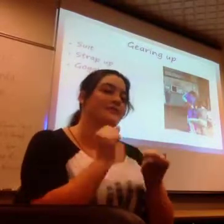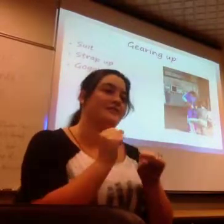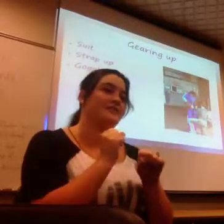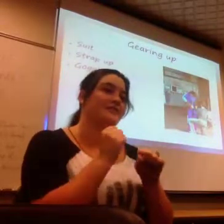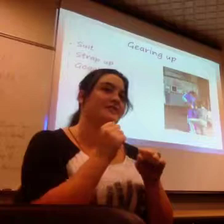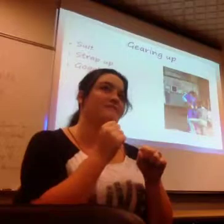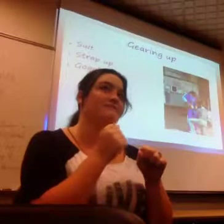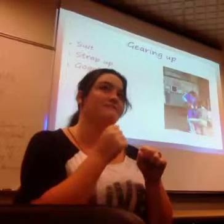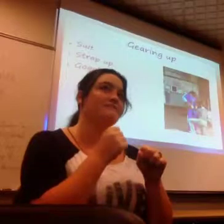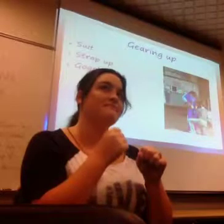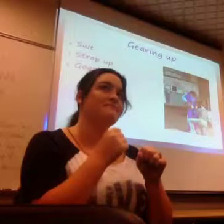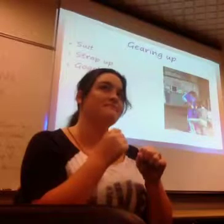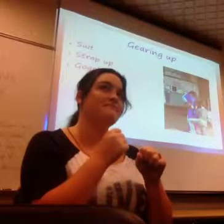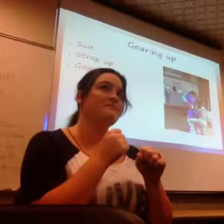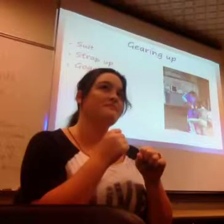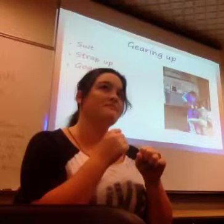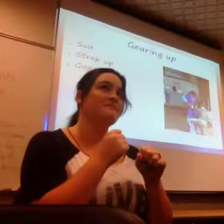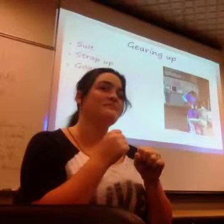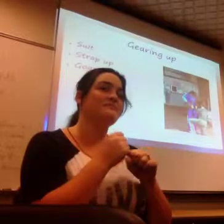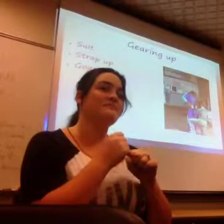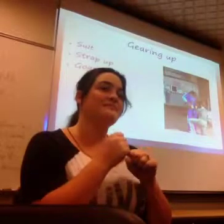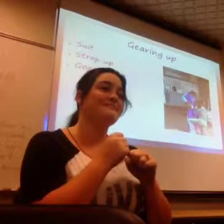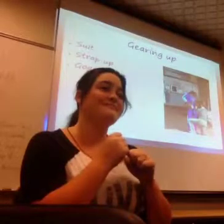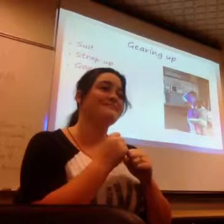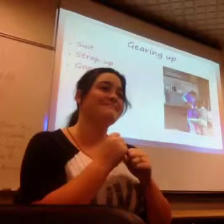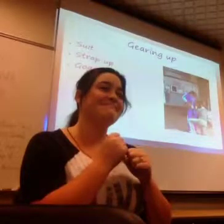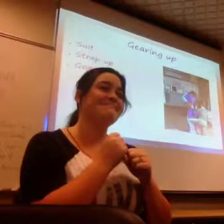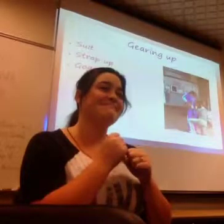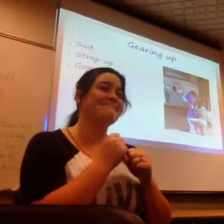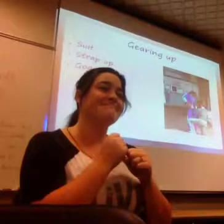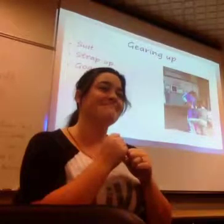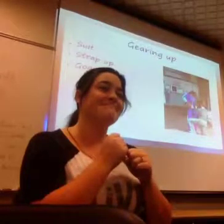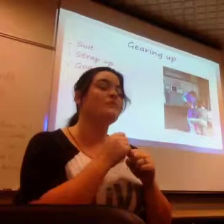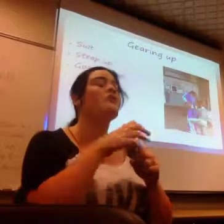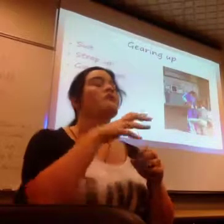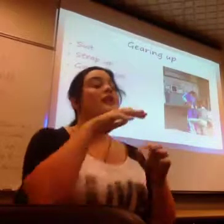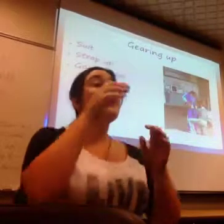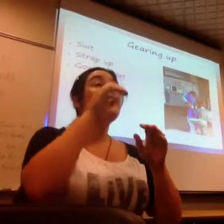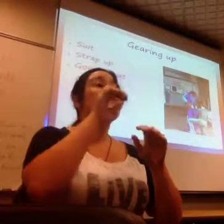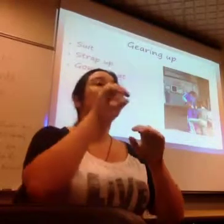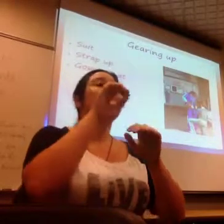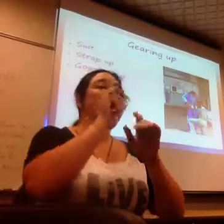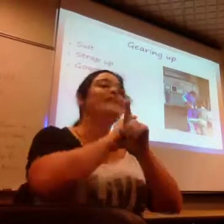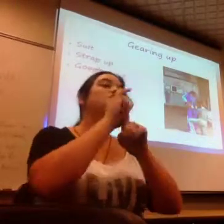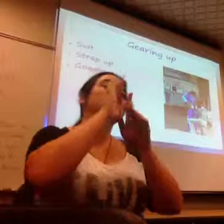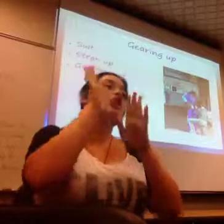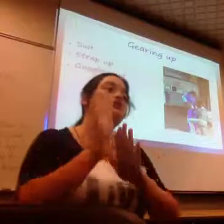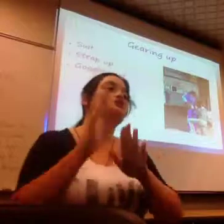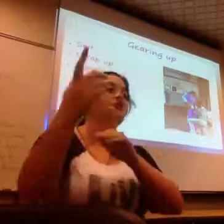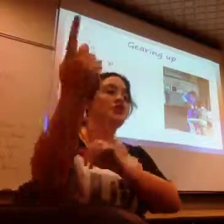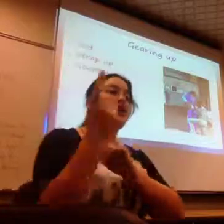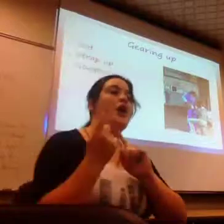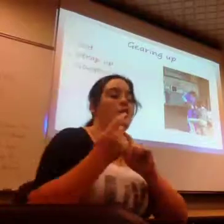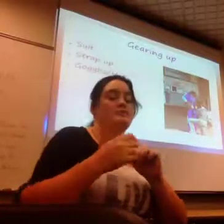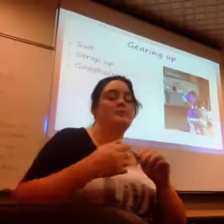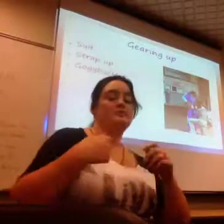the instructor will go again and make everything super secure, so then you do feel really safe in your gear that you're in. And